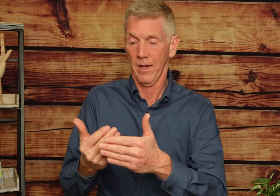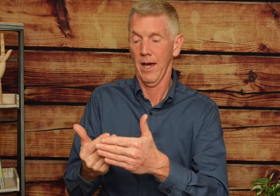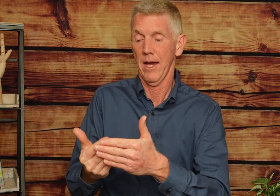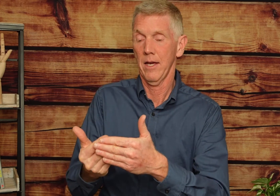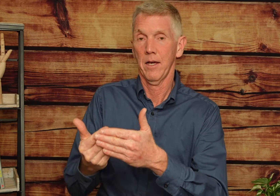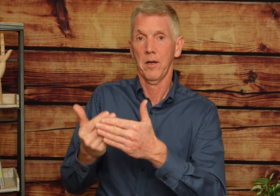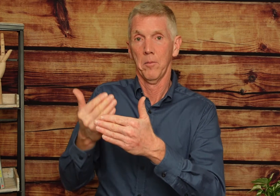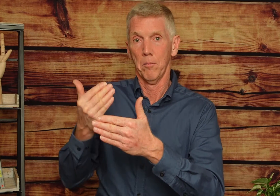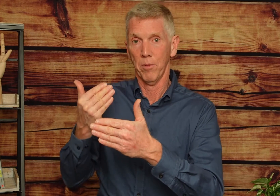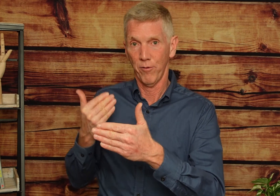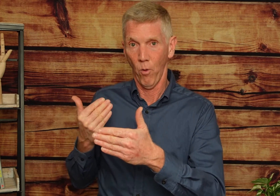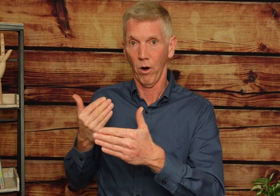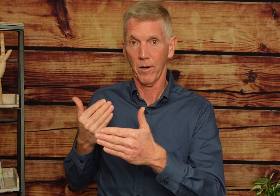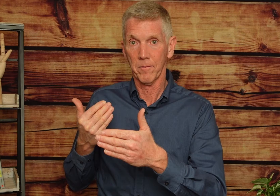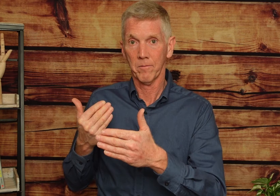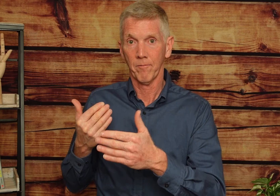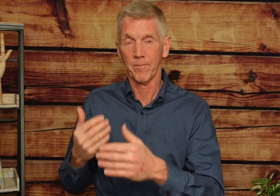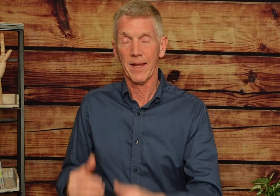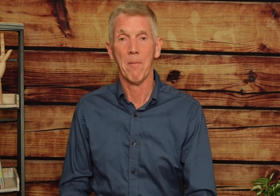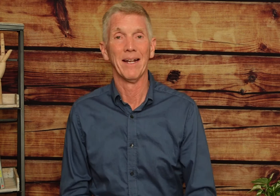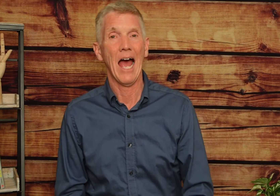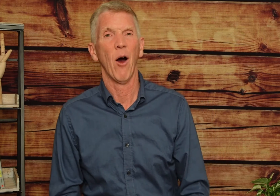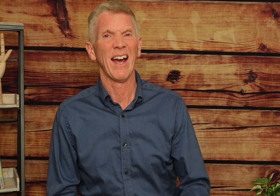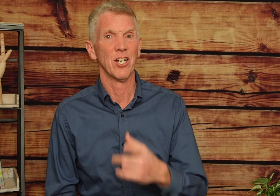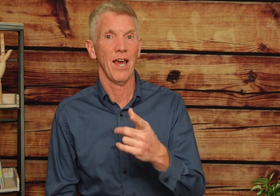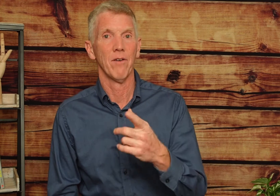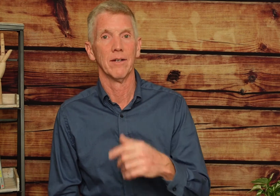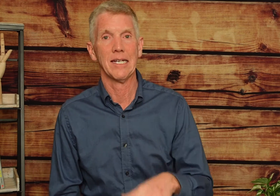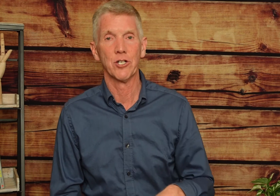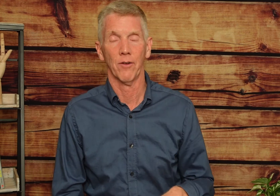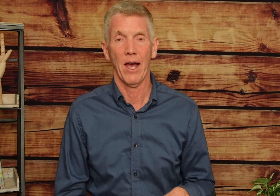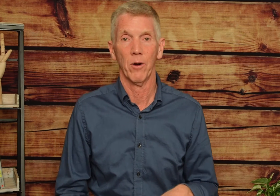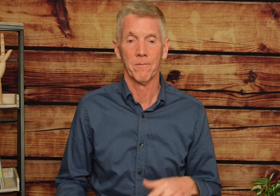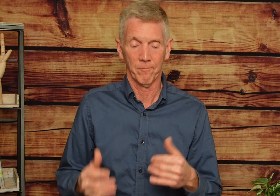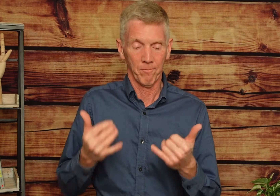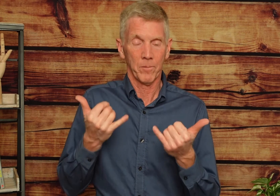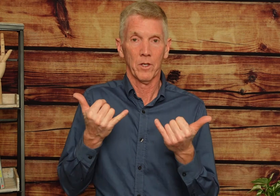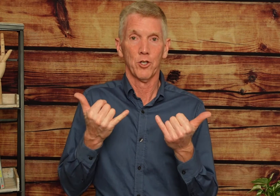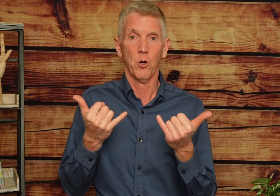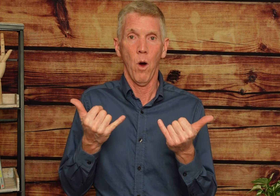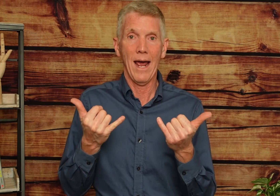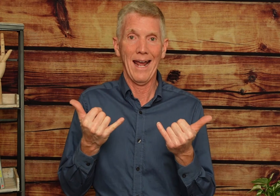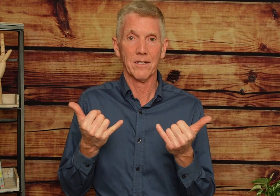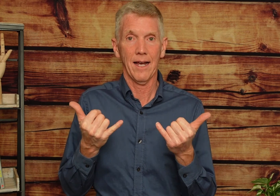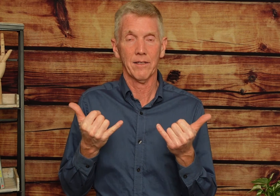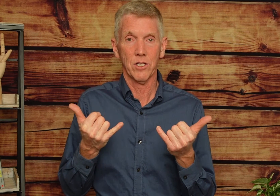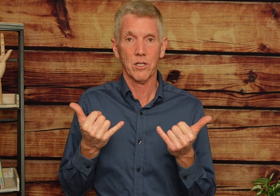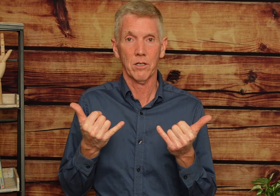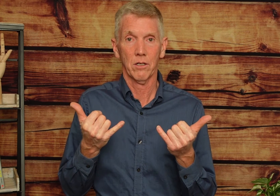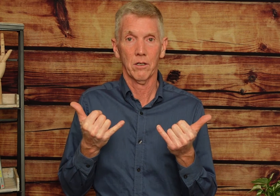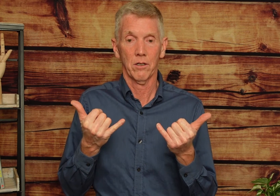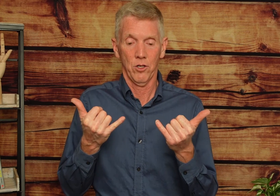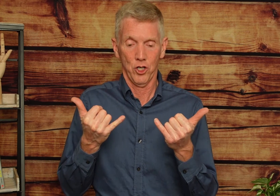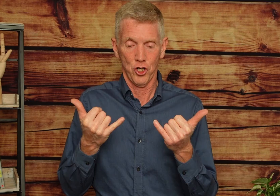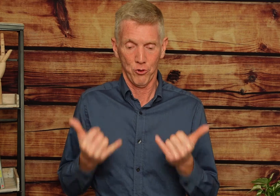Okay, before. How about now? I kind of gave you a teaser on that one. Two wide hands like this, straight